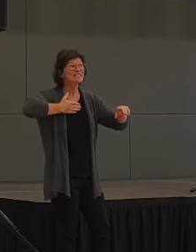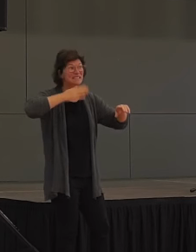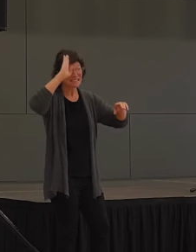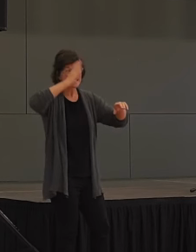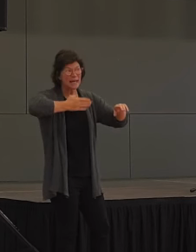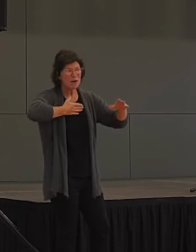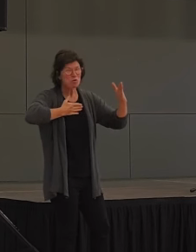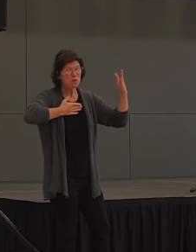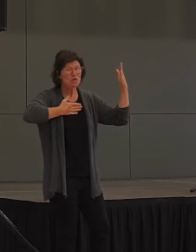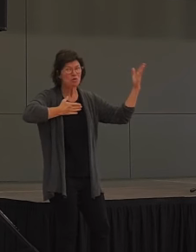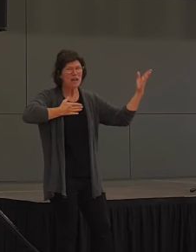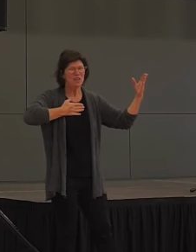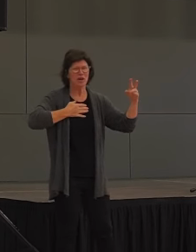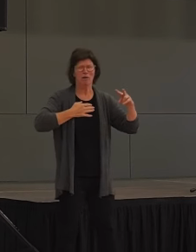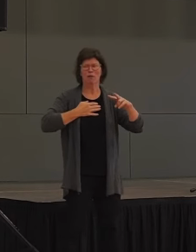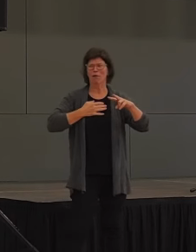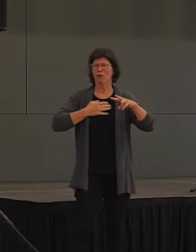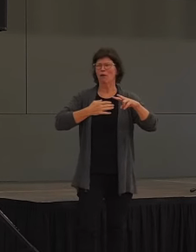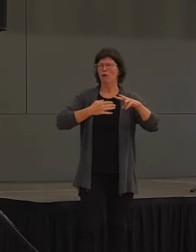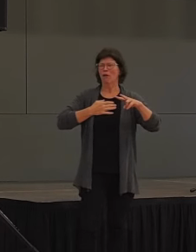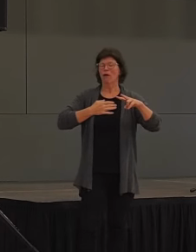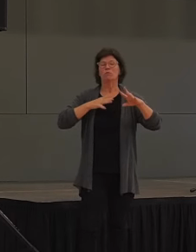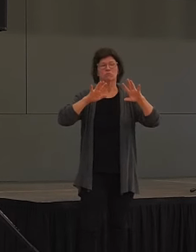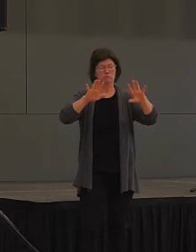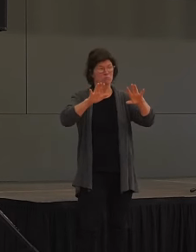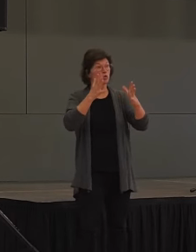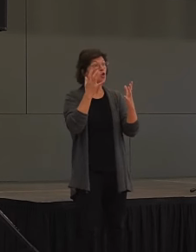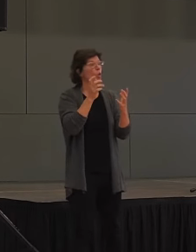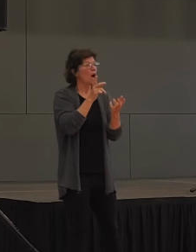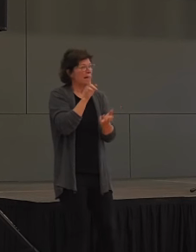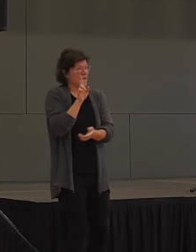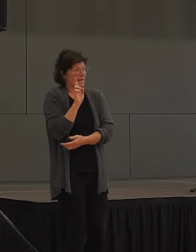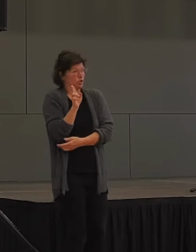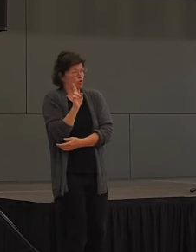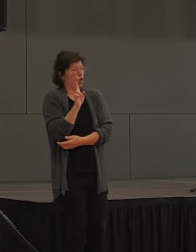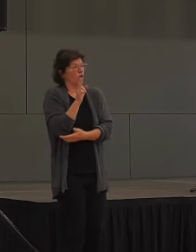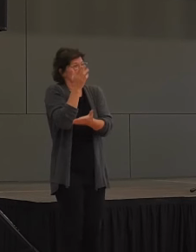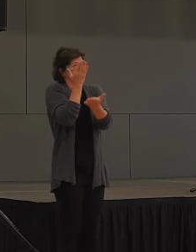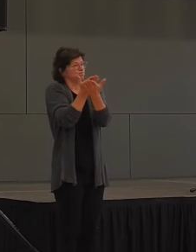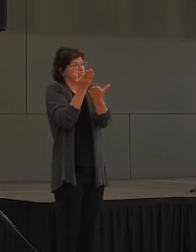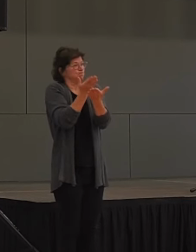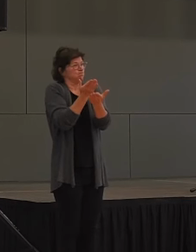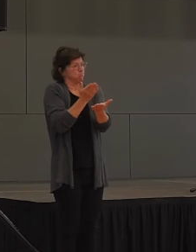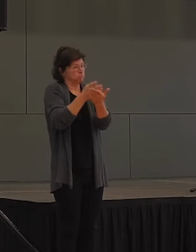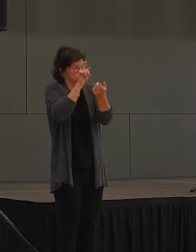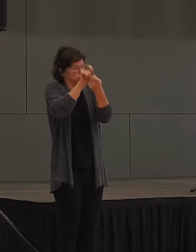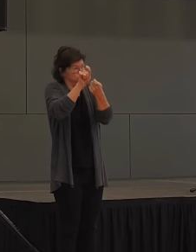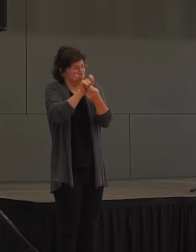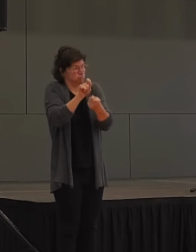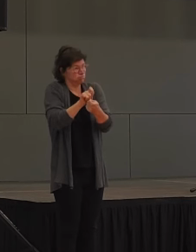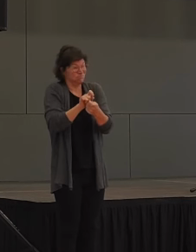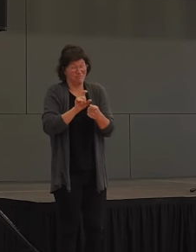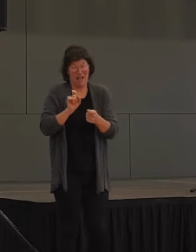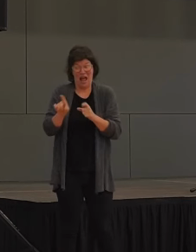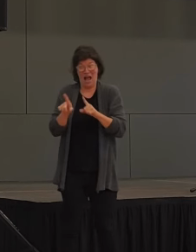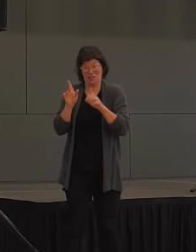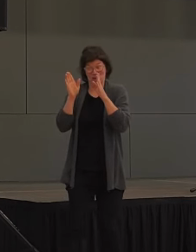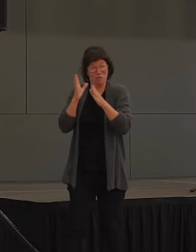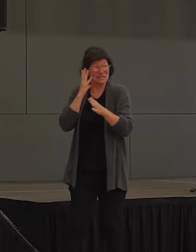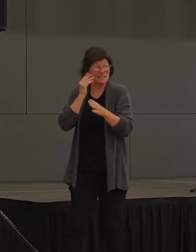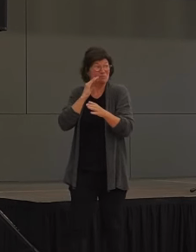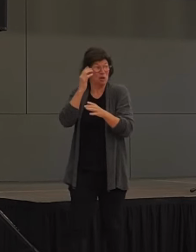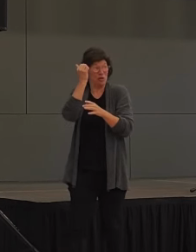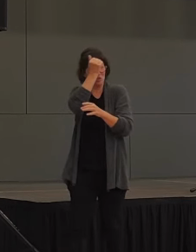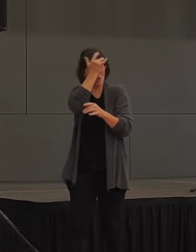about? So, again, if you want historical accuracy, ask someone in the family to fill it